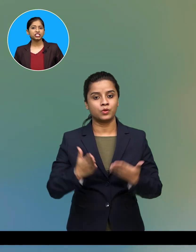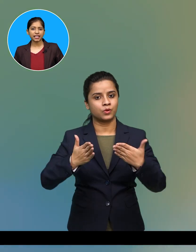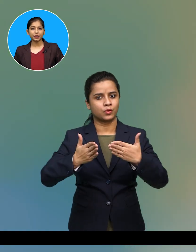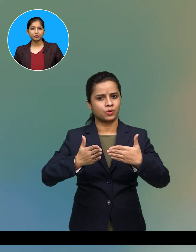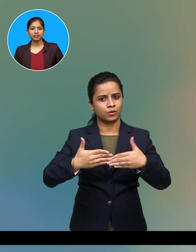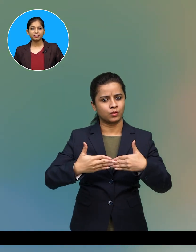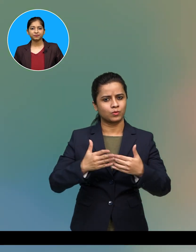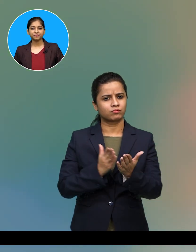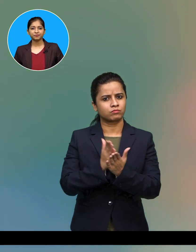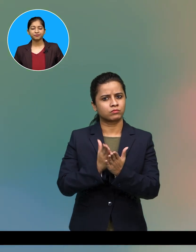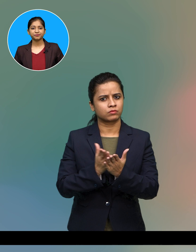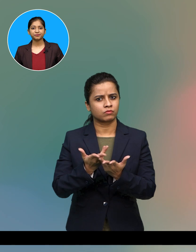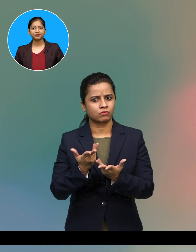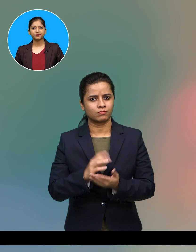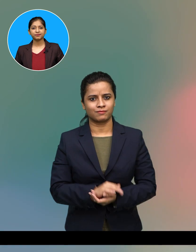Closed type.